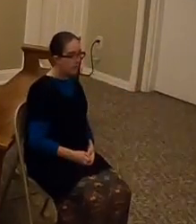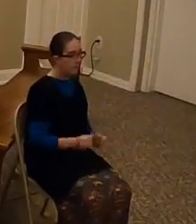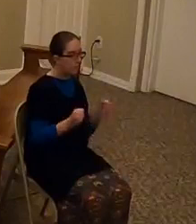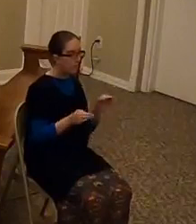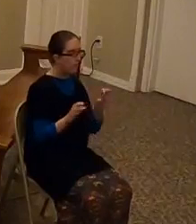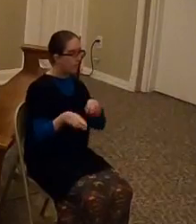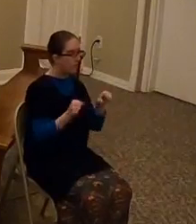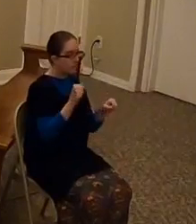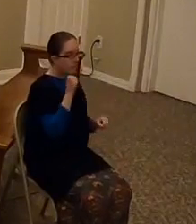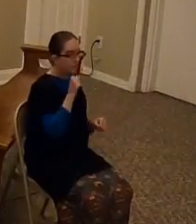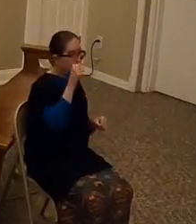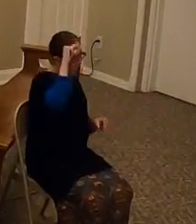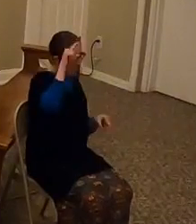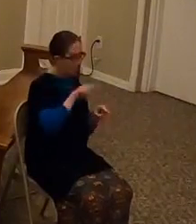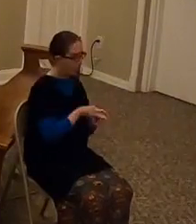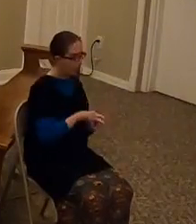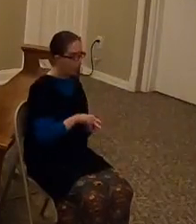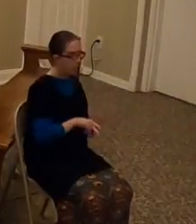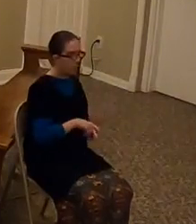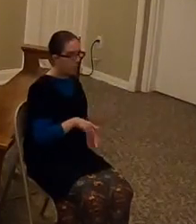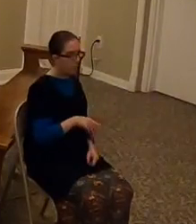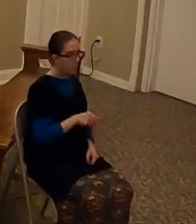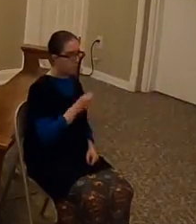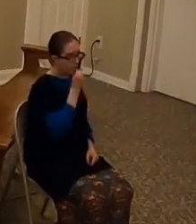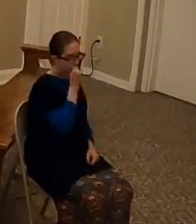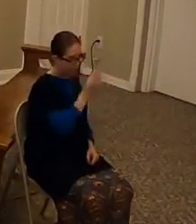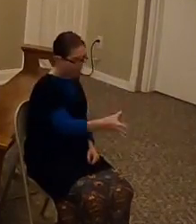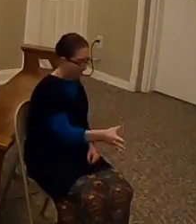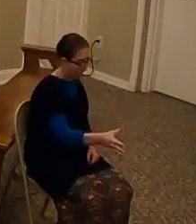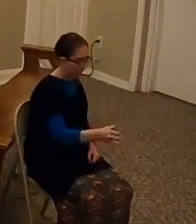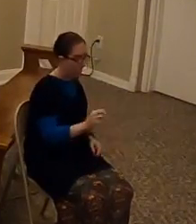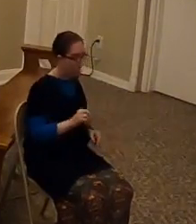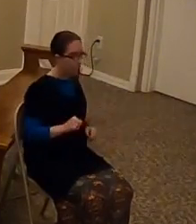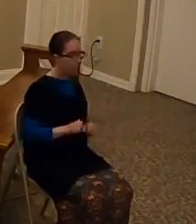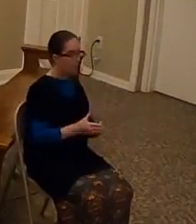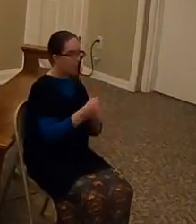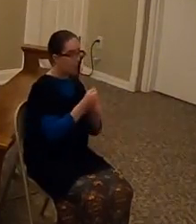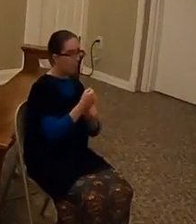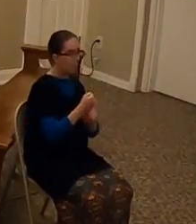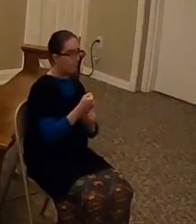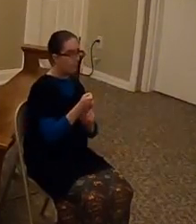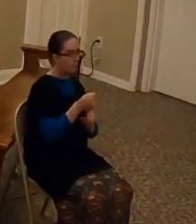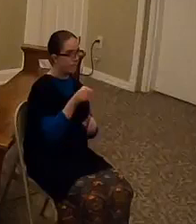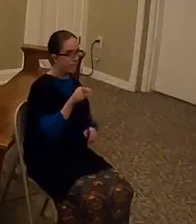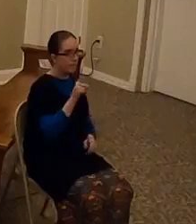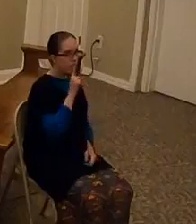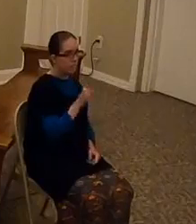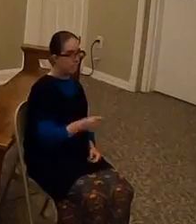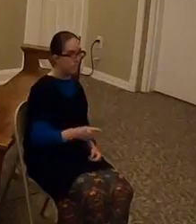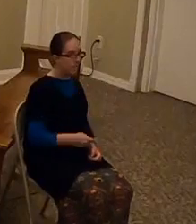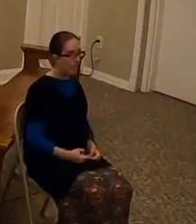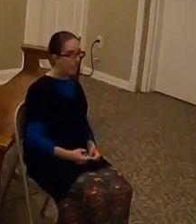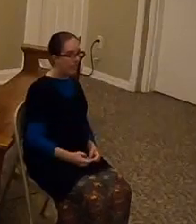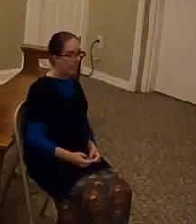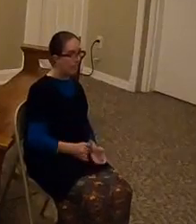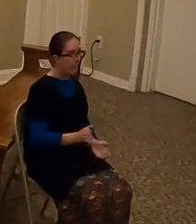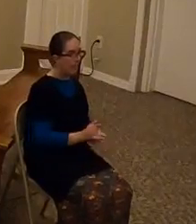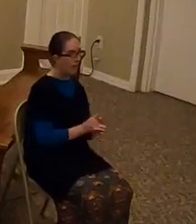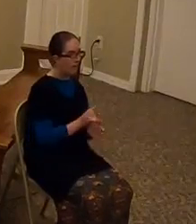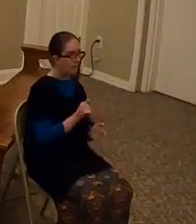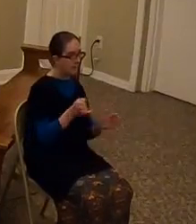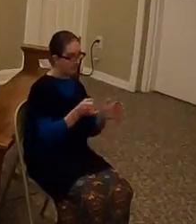If it doesn't line up, he rejects it as false doctrine and simply continues to hold the truth of God's Word. That's the